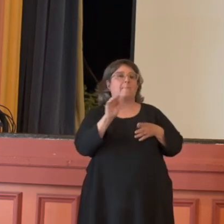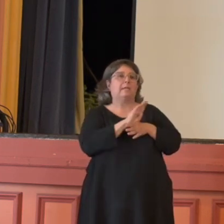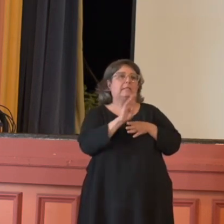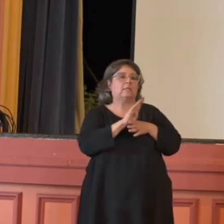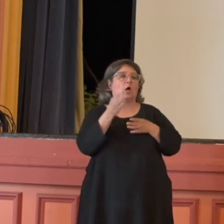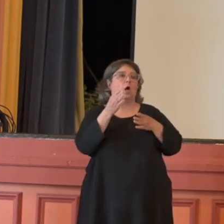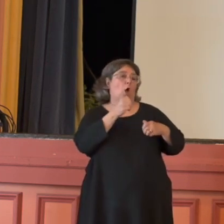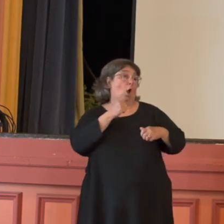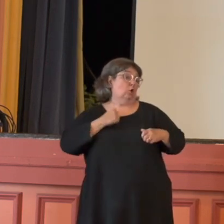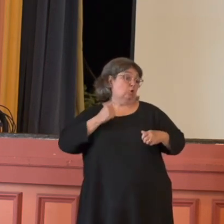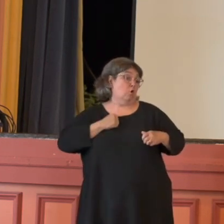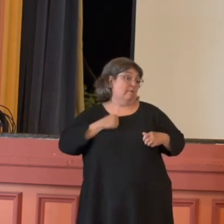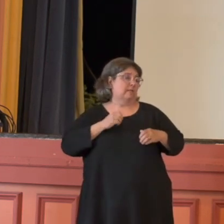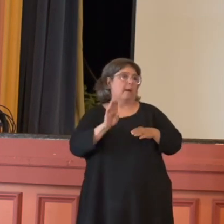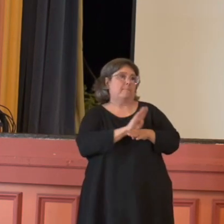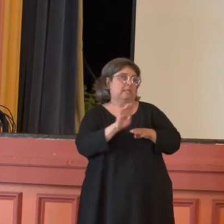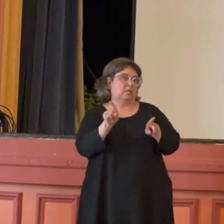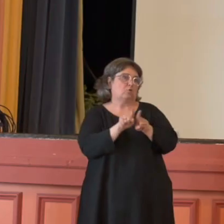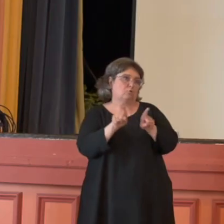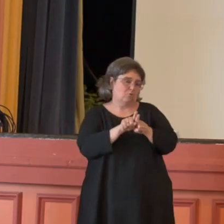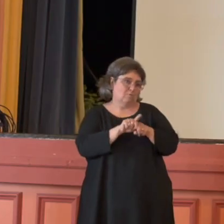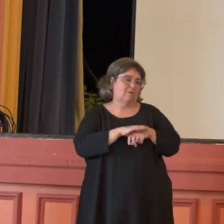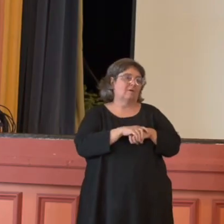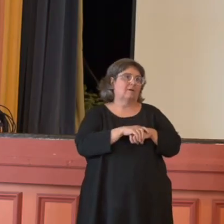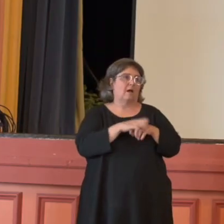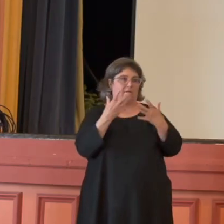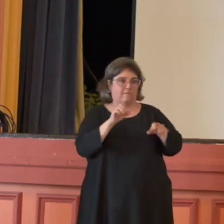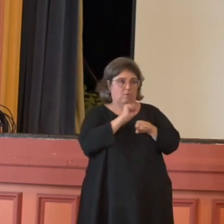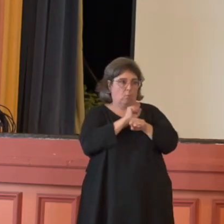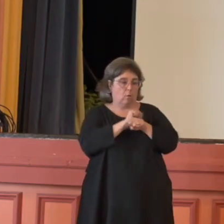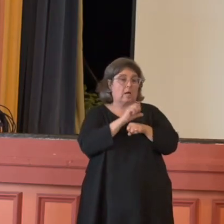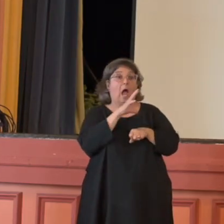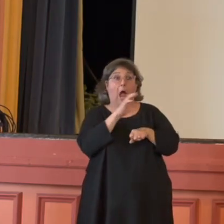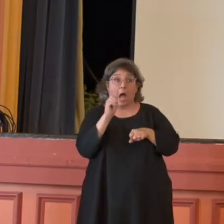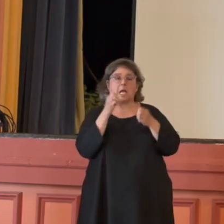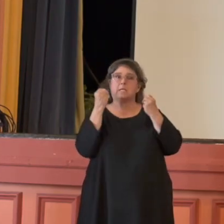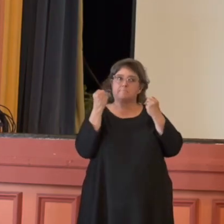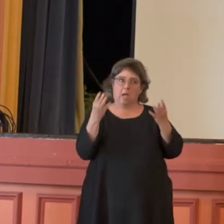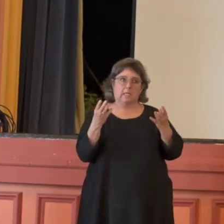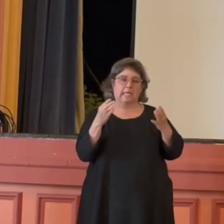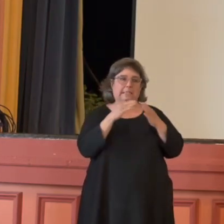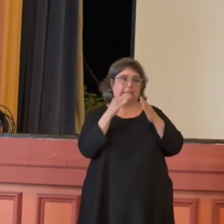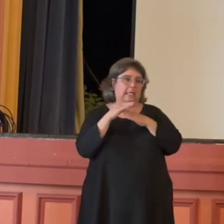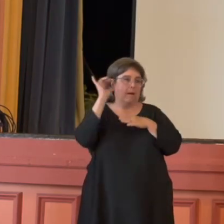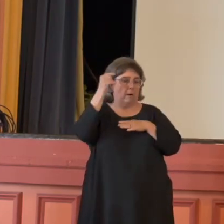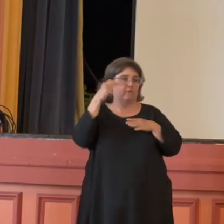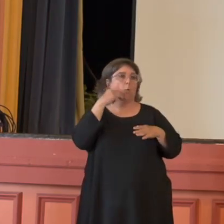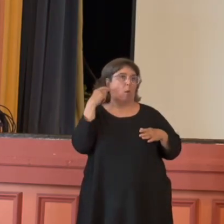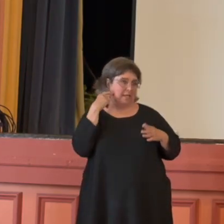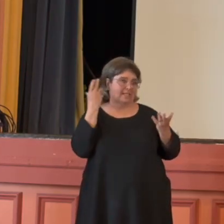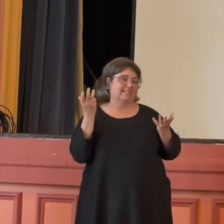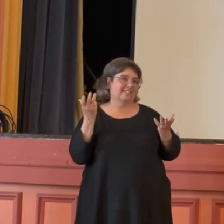disabled, veteran-owned businesses as well to complete this work, and as many City of Buffalo